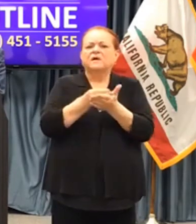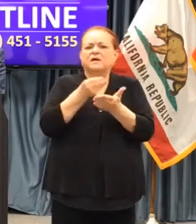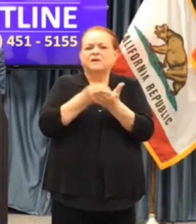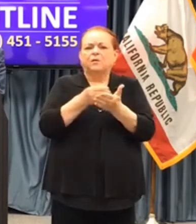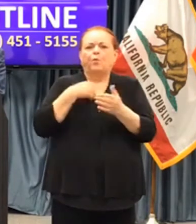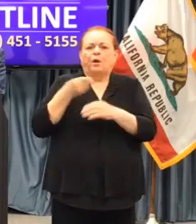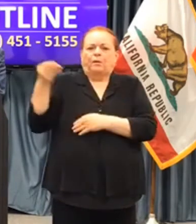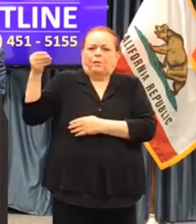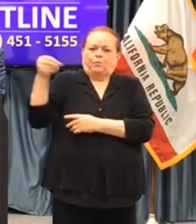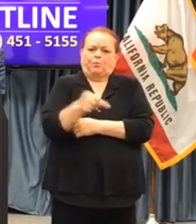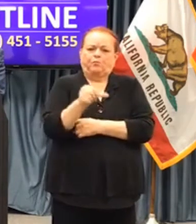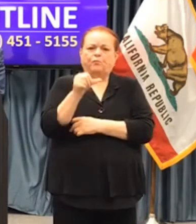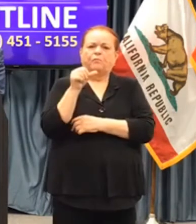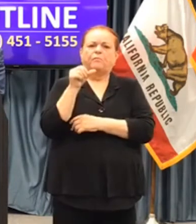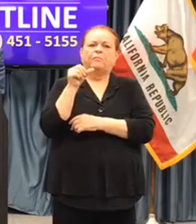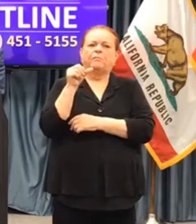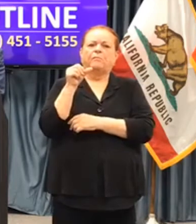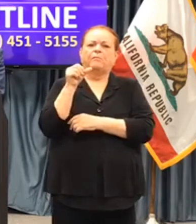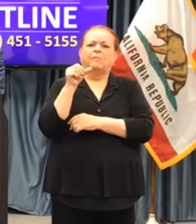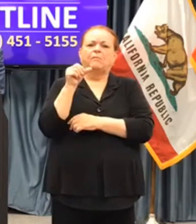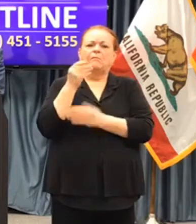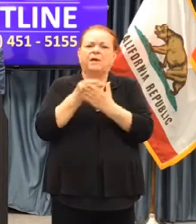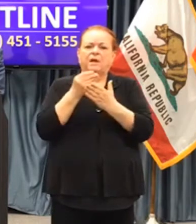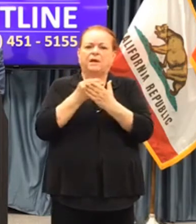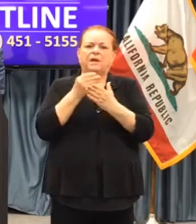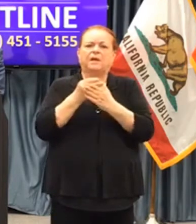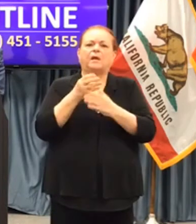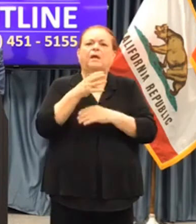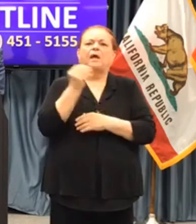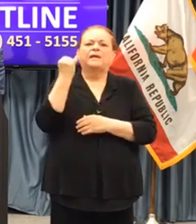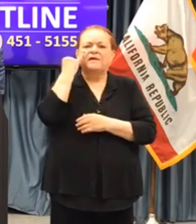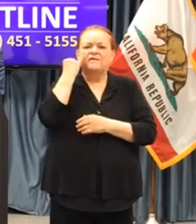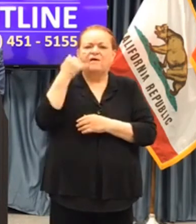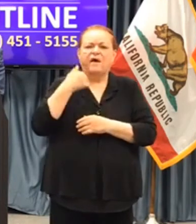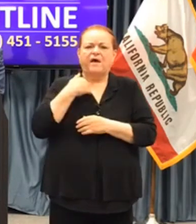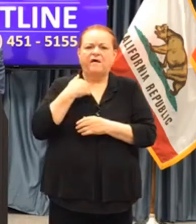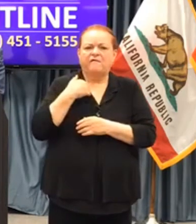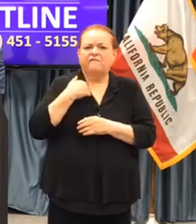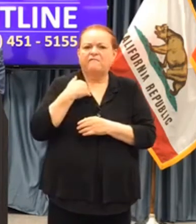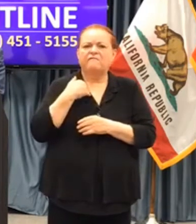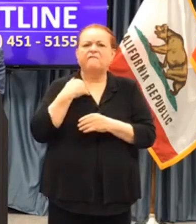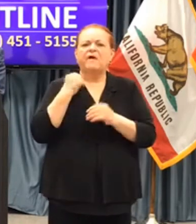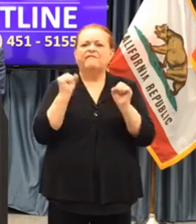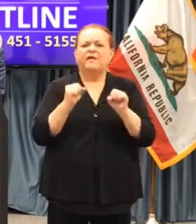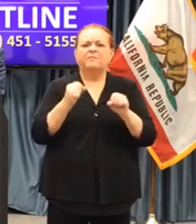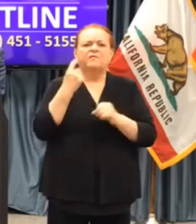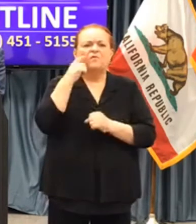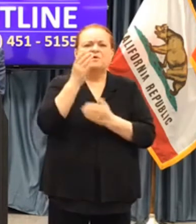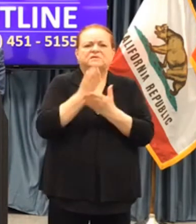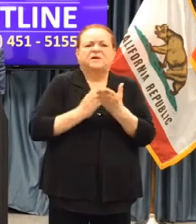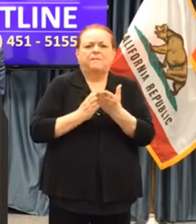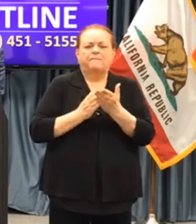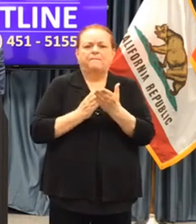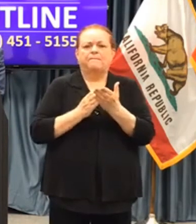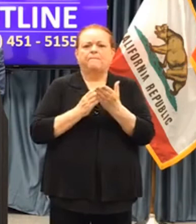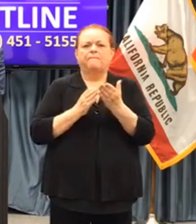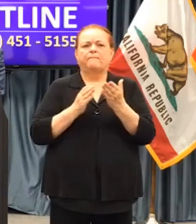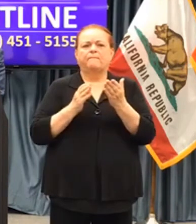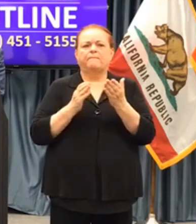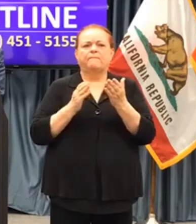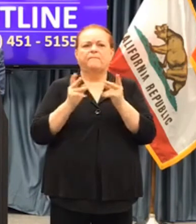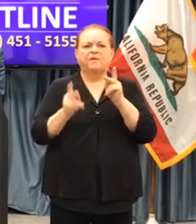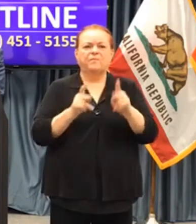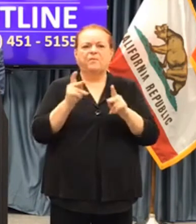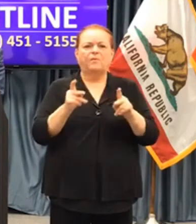as well as if there are opportunities to have subrecipients or other activities that I